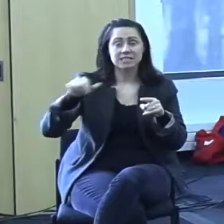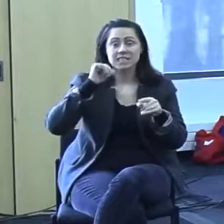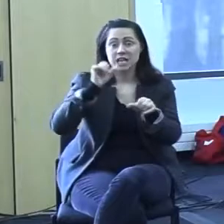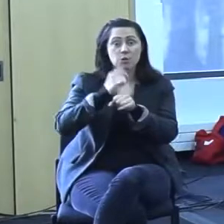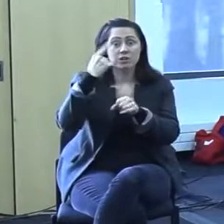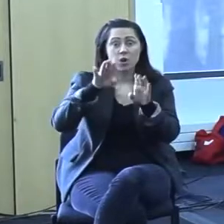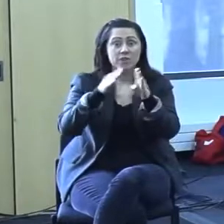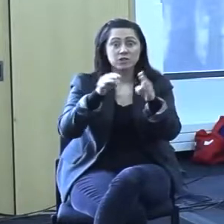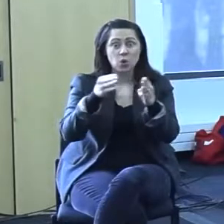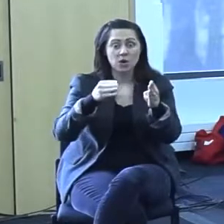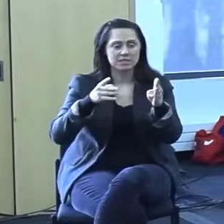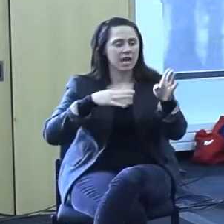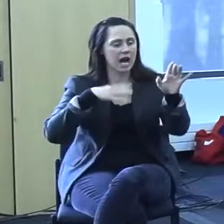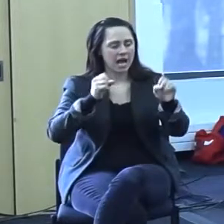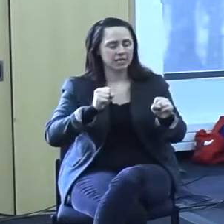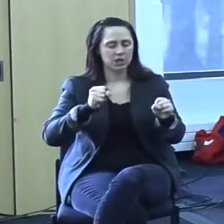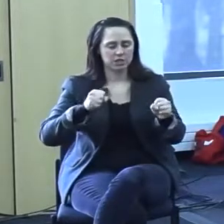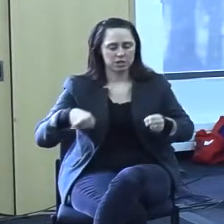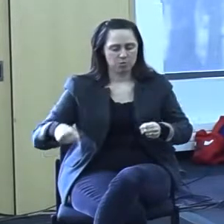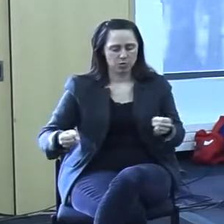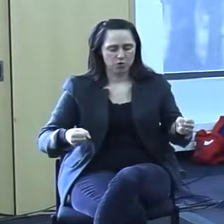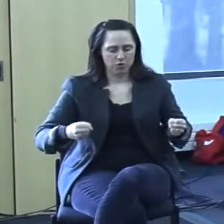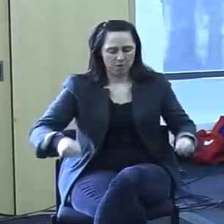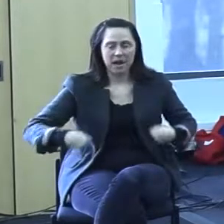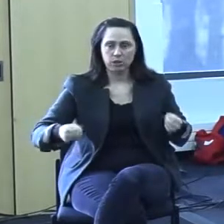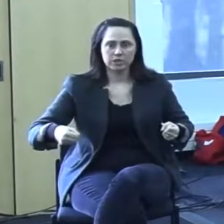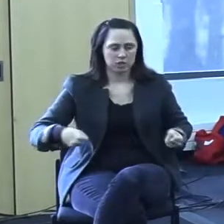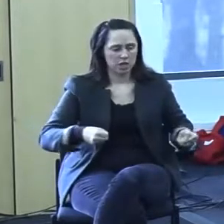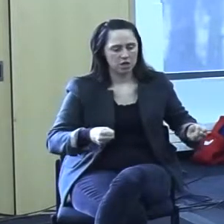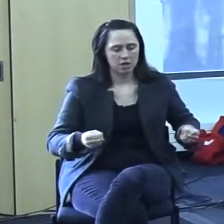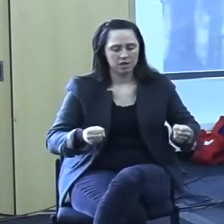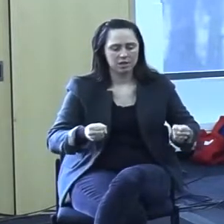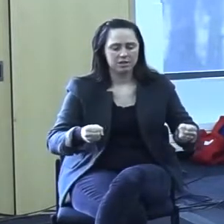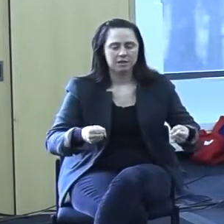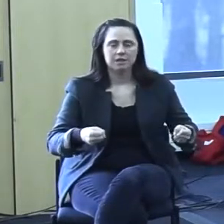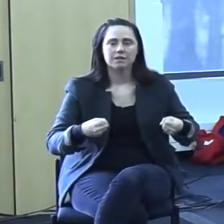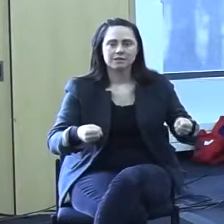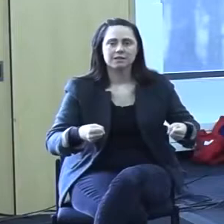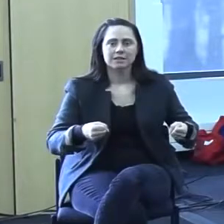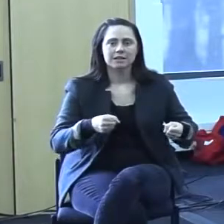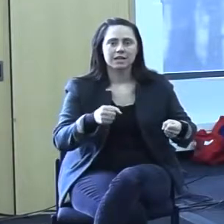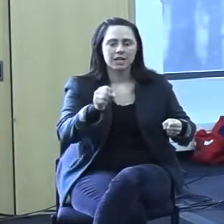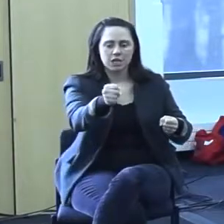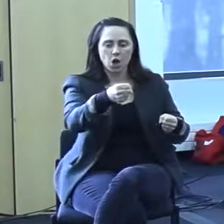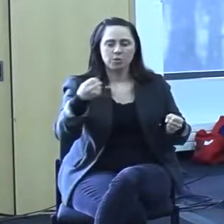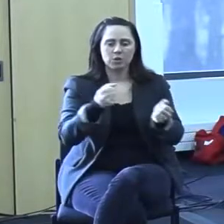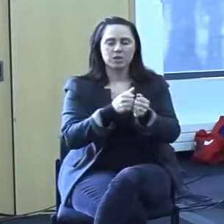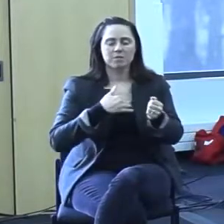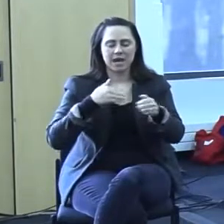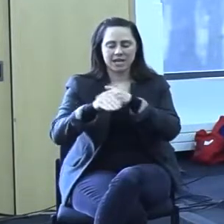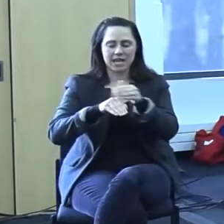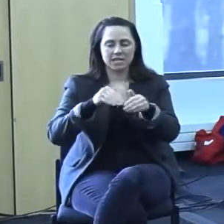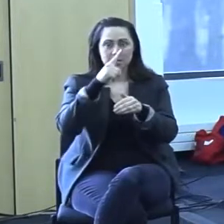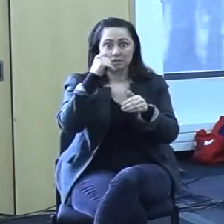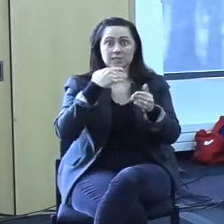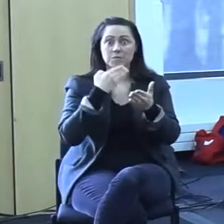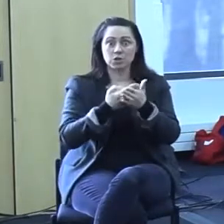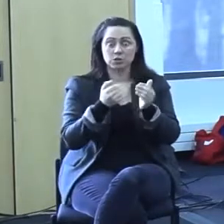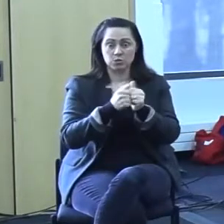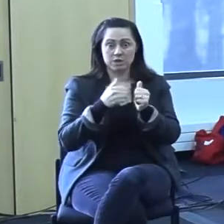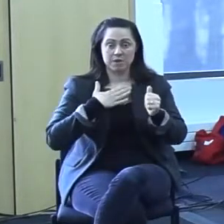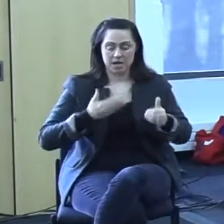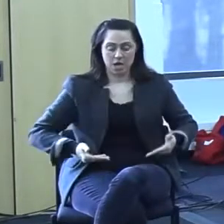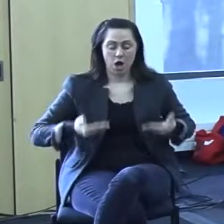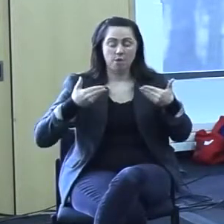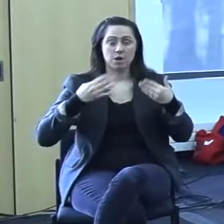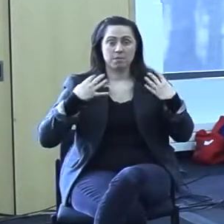doors, I could maneuver my wheelchair, and open it with my hand because I'm good with my